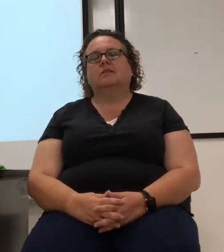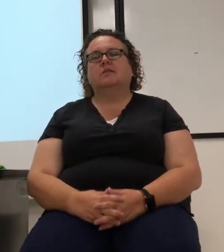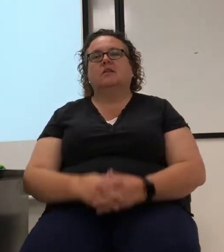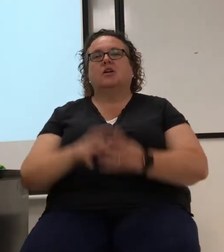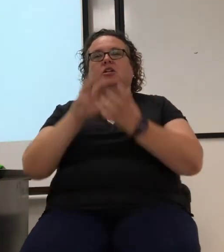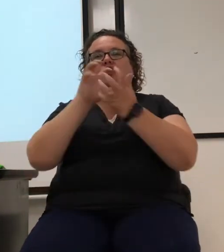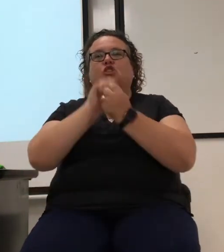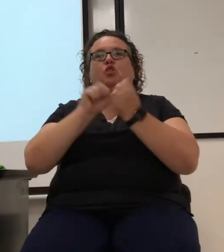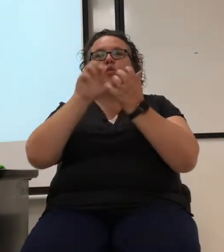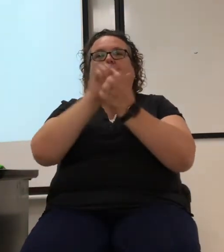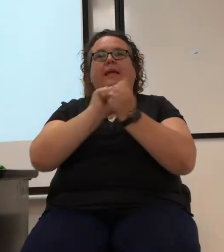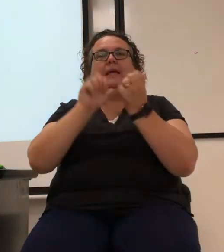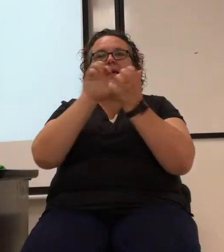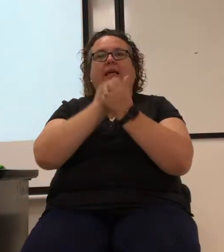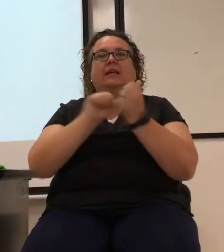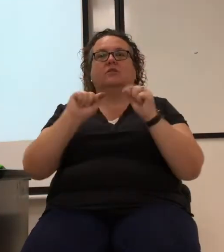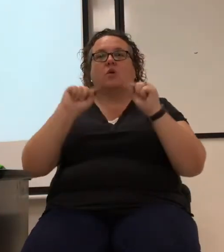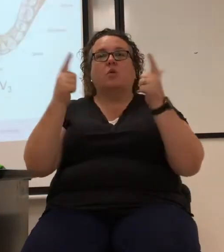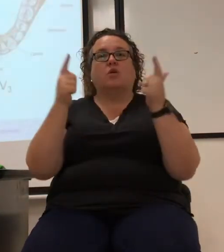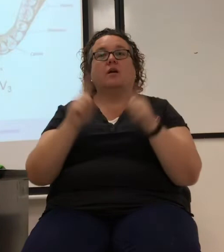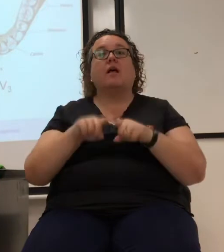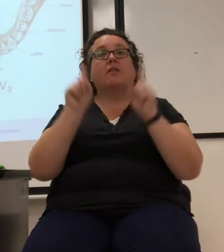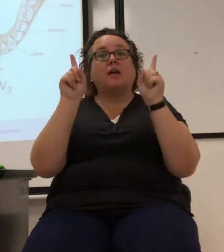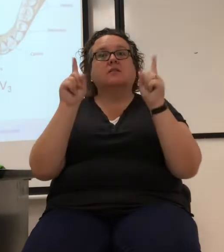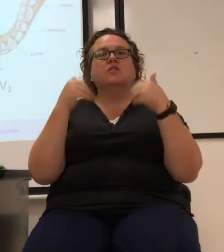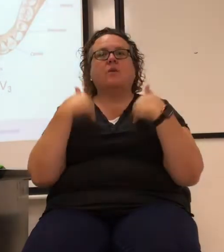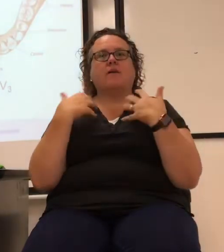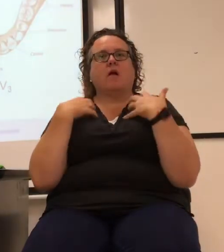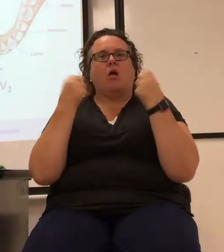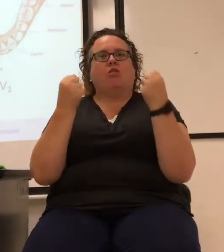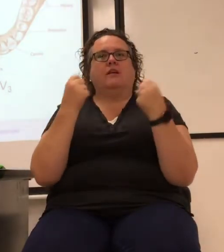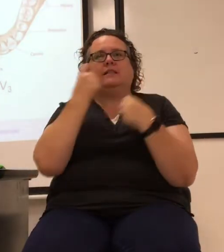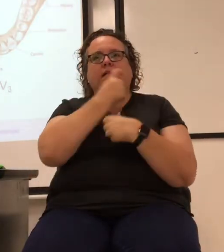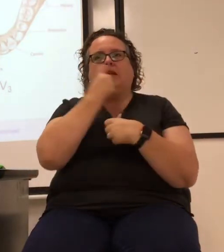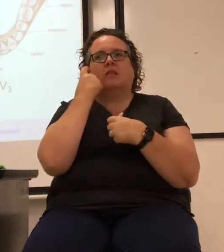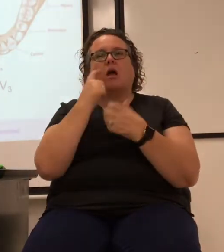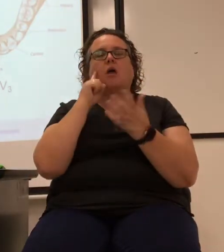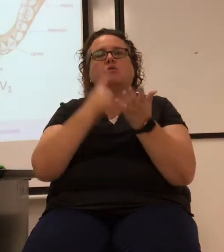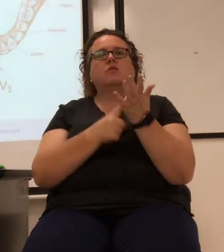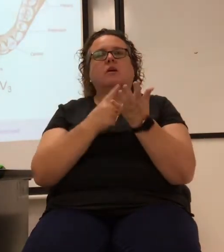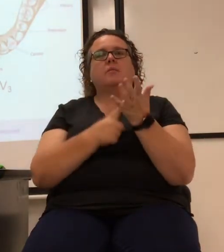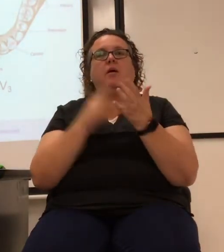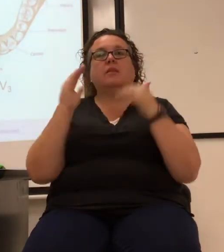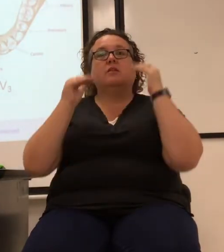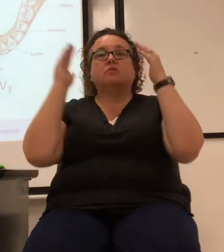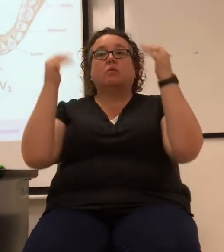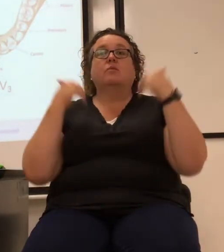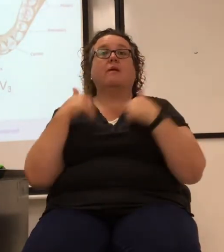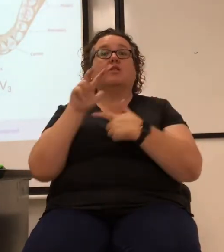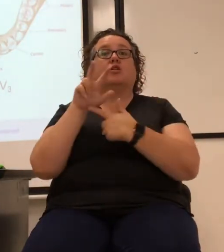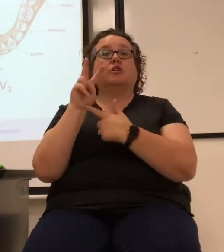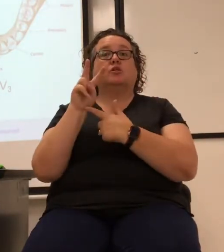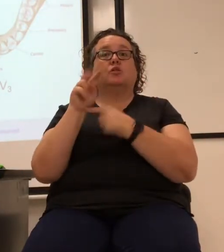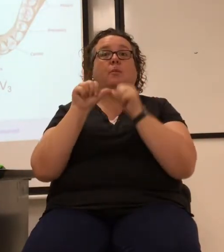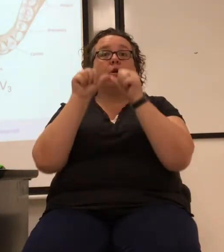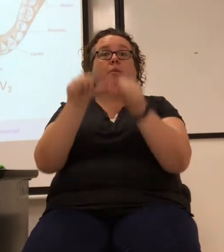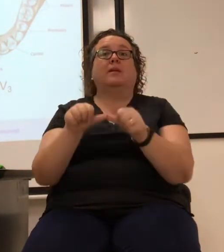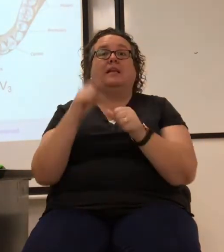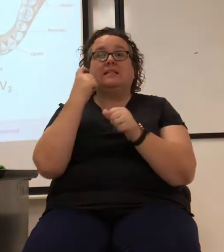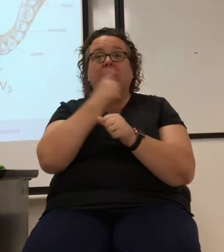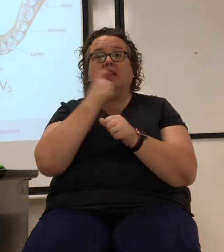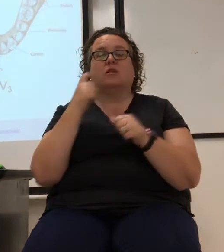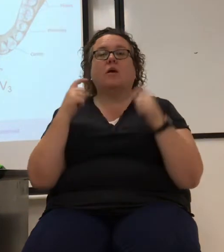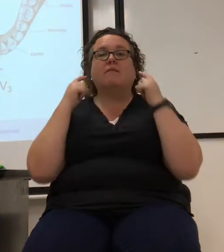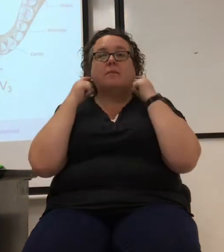Chewing does you no good unless you have healthy teeth. In adults, I'll talk about the adult mouth. You got 32 permanent teeth. You got maxillary teeth,